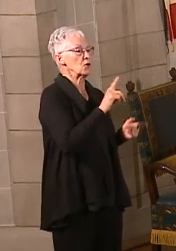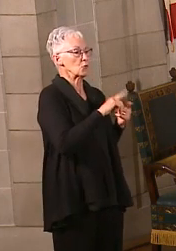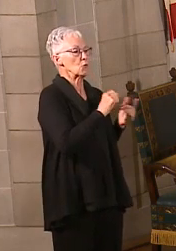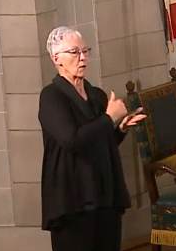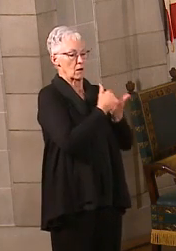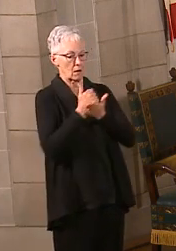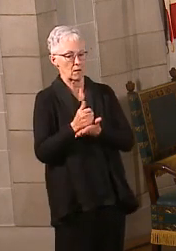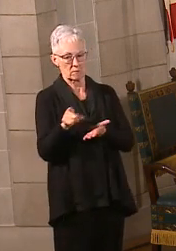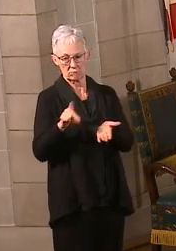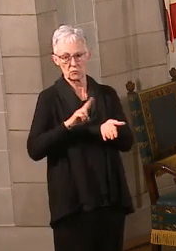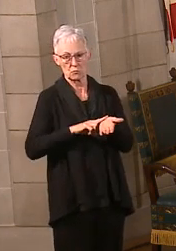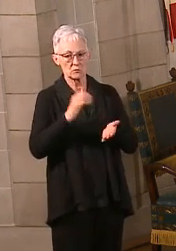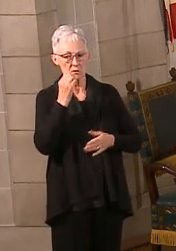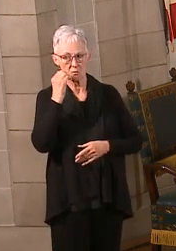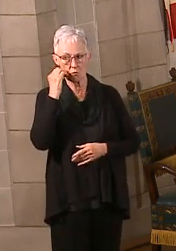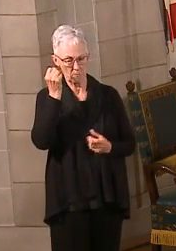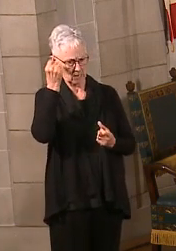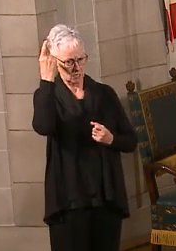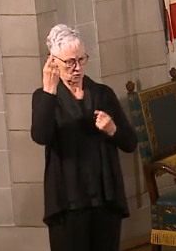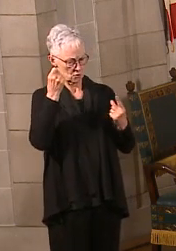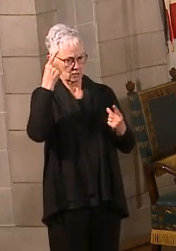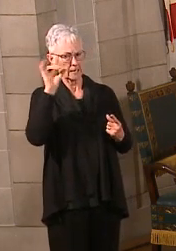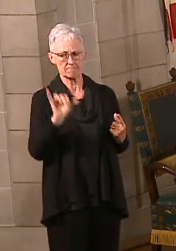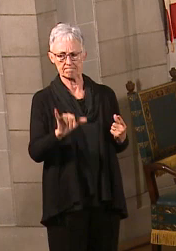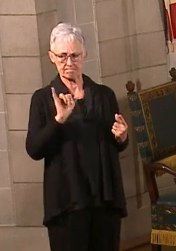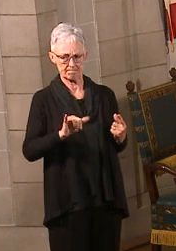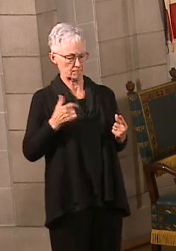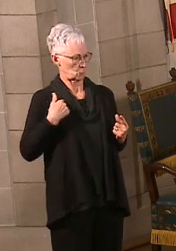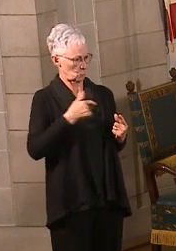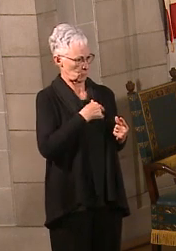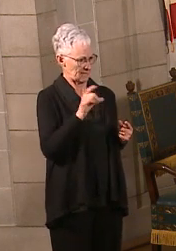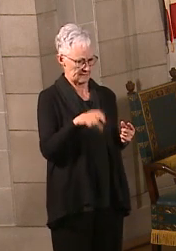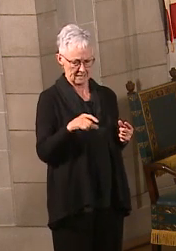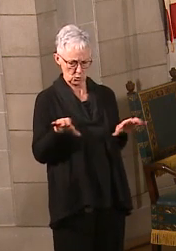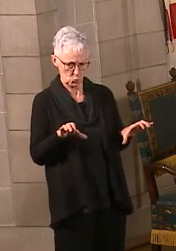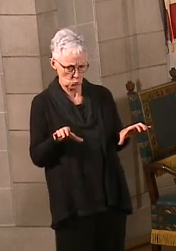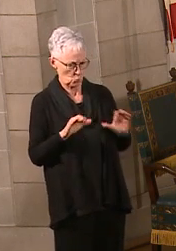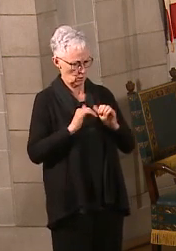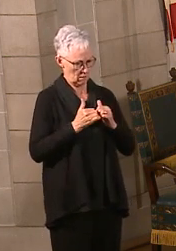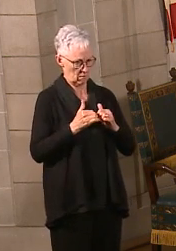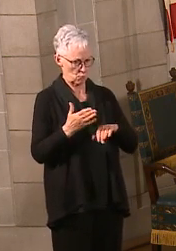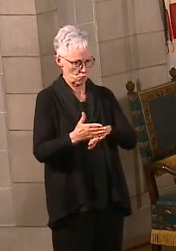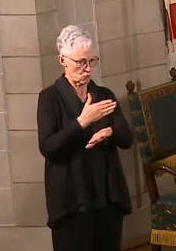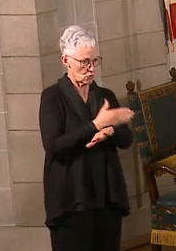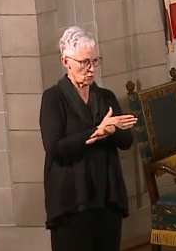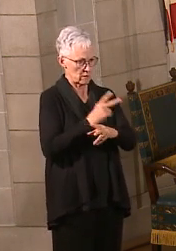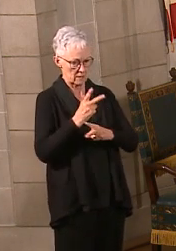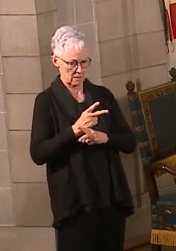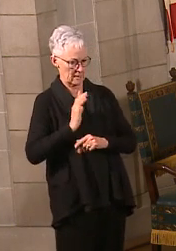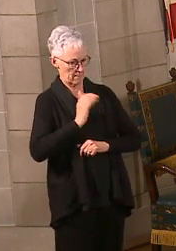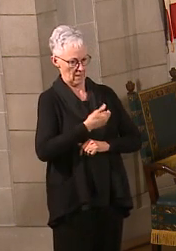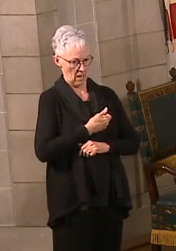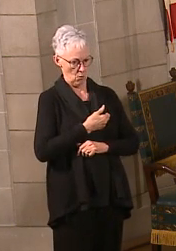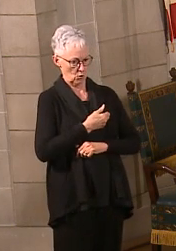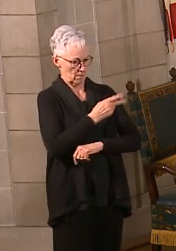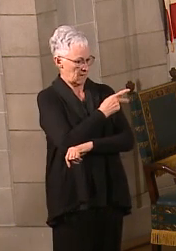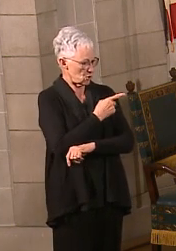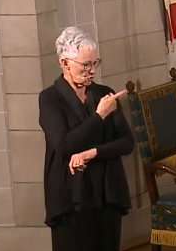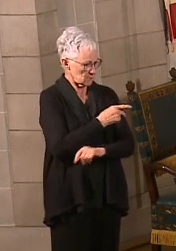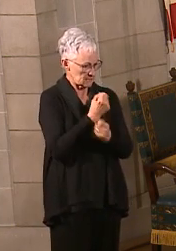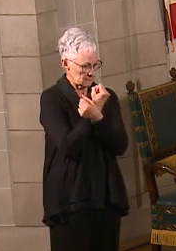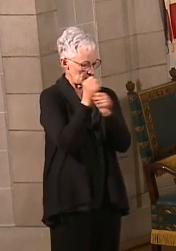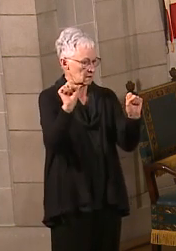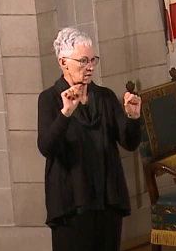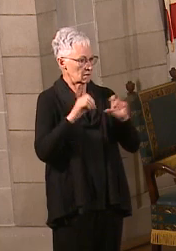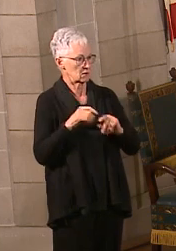facilities really understand what their current state is, what steps they can do to improve upon that, and of course, helping them understand what steps they take should